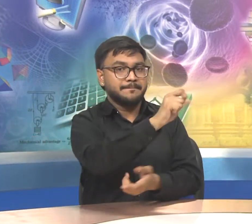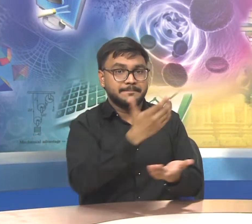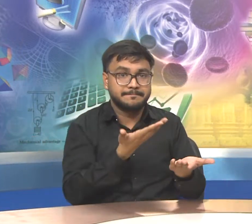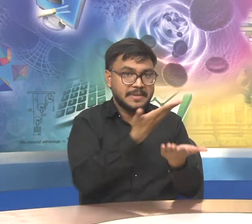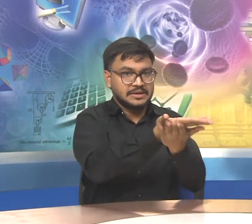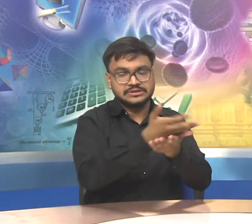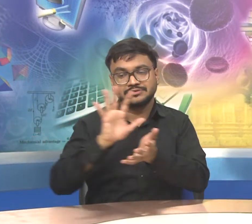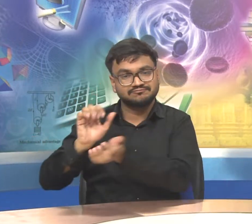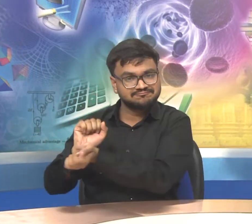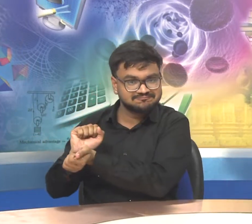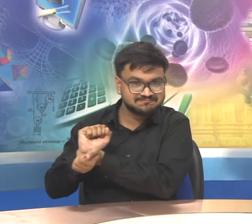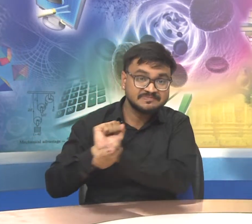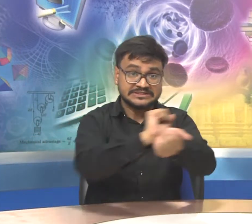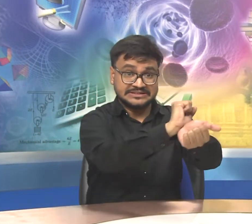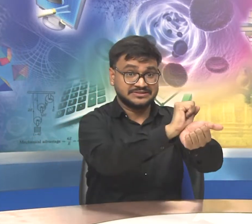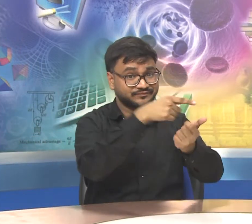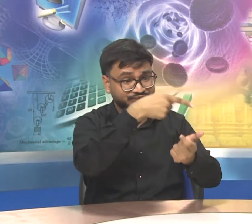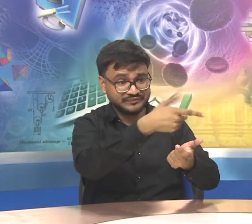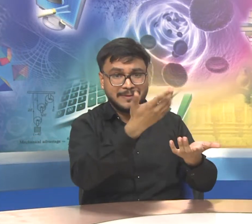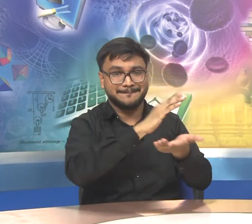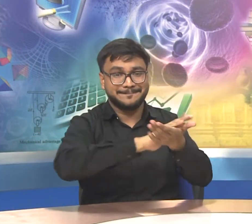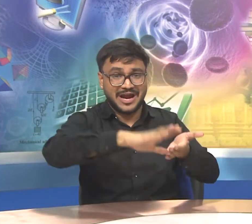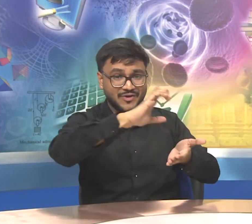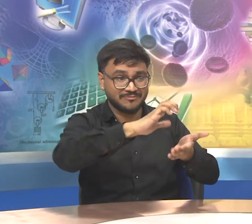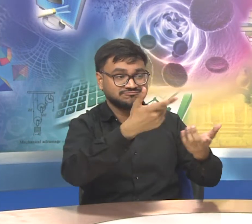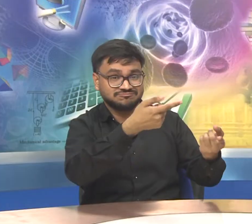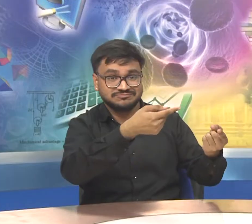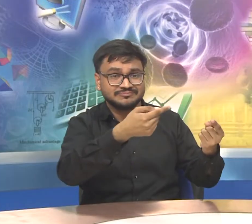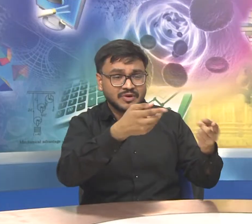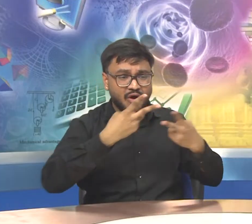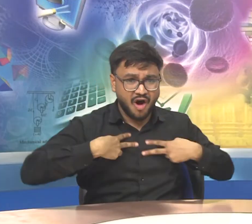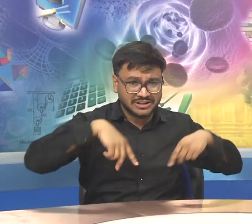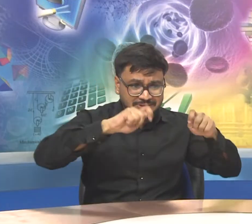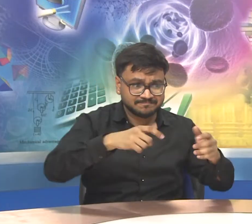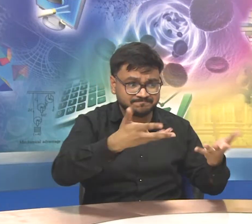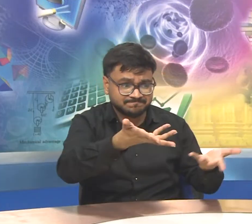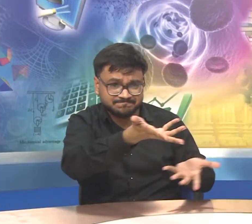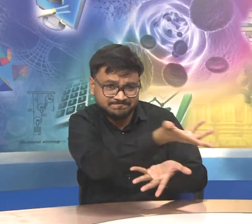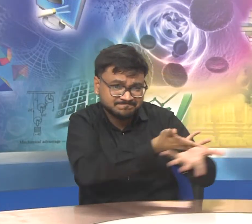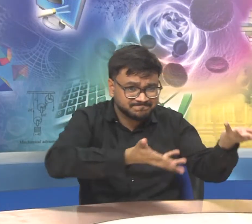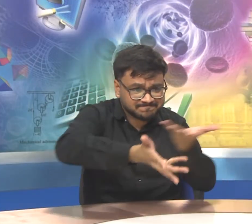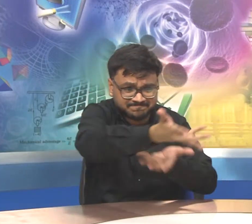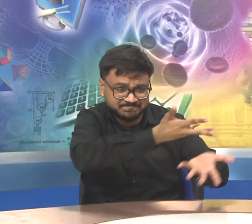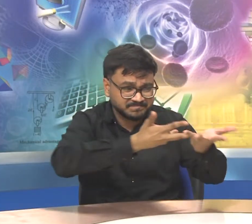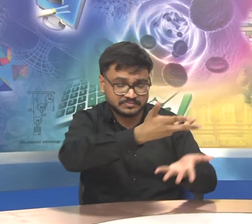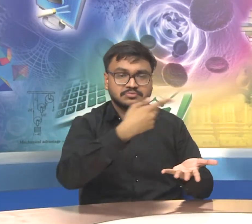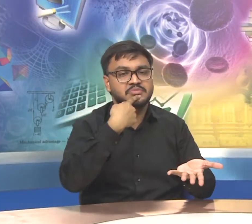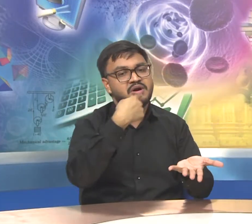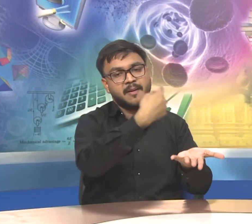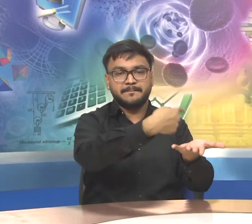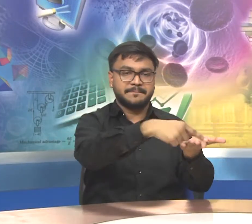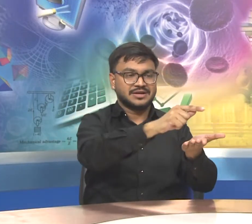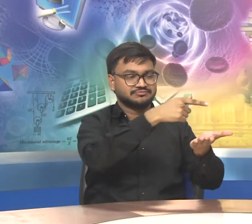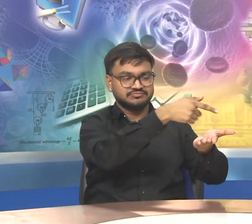An appeal may be brought to the Supreme Court against the High Court